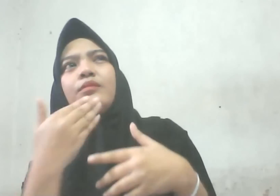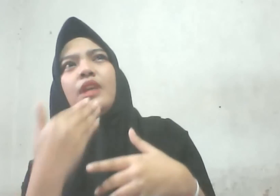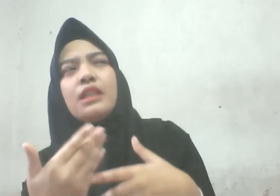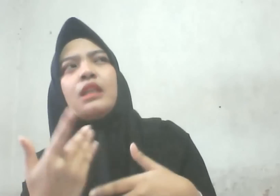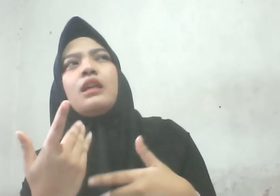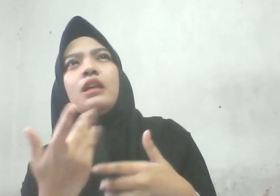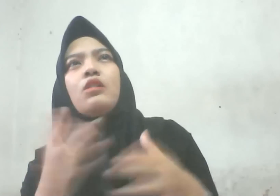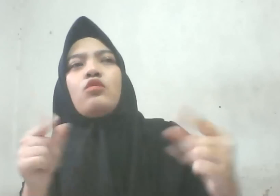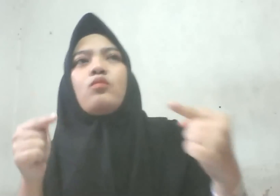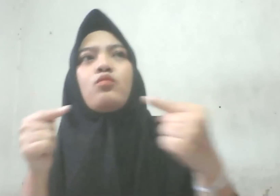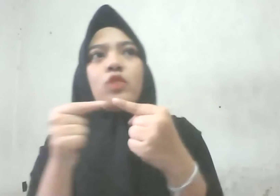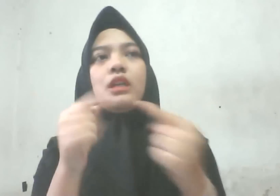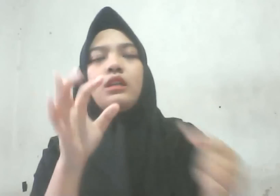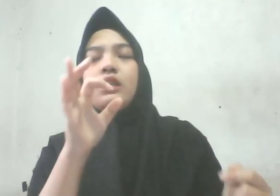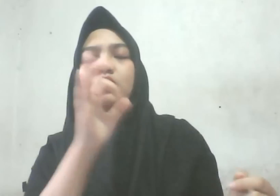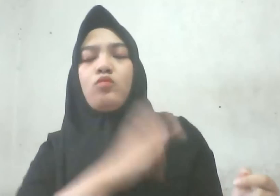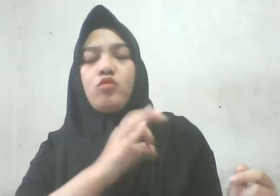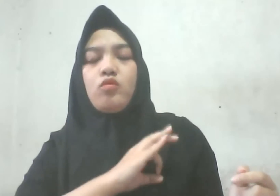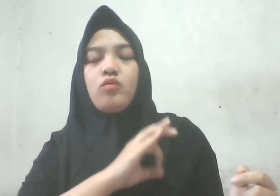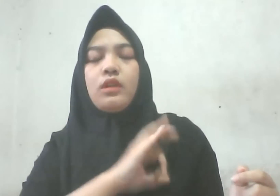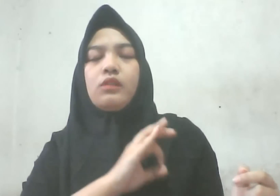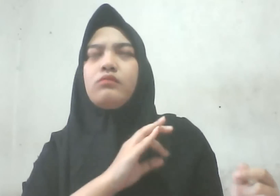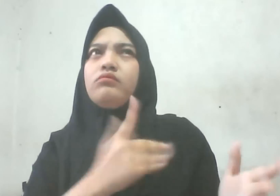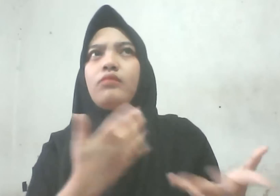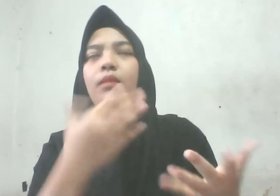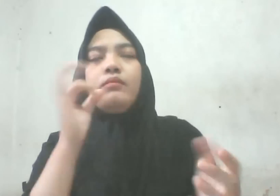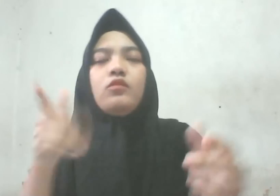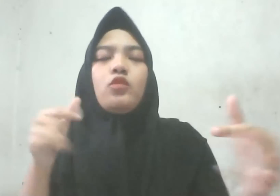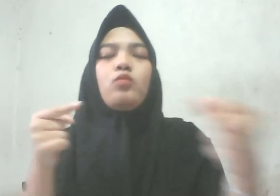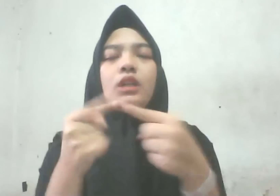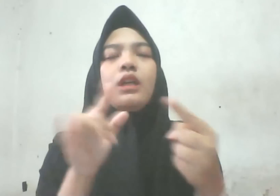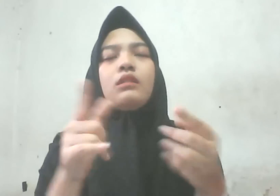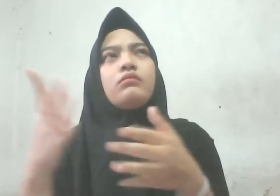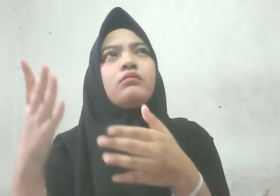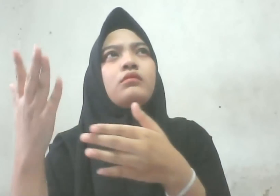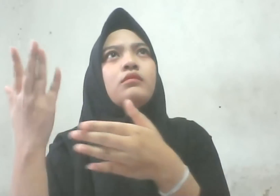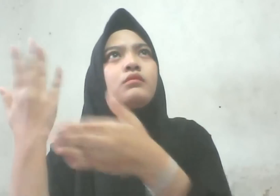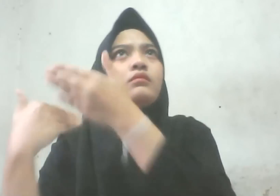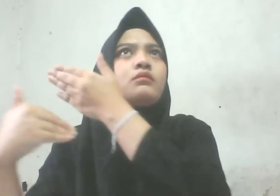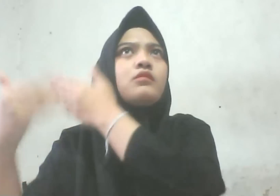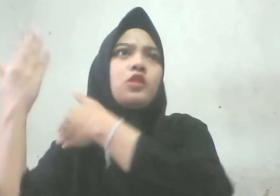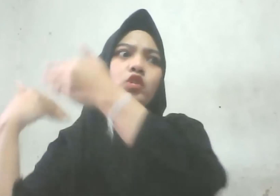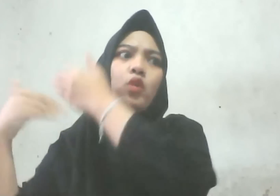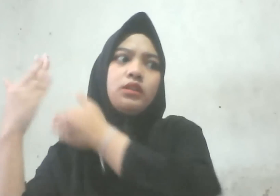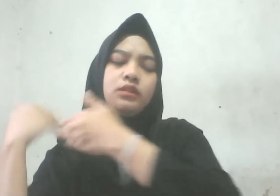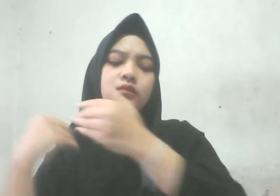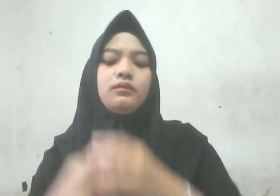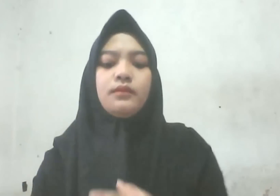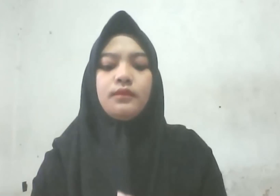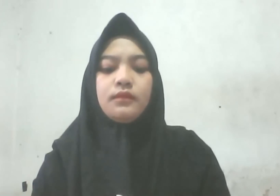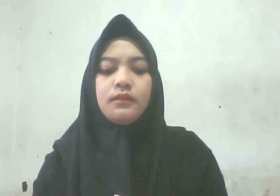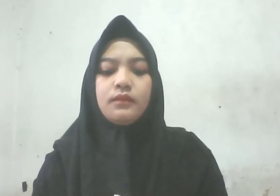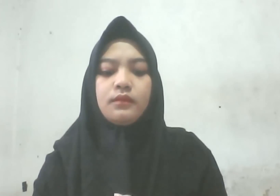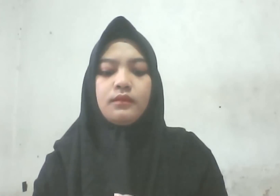used within cultural stories, in scripture, in religious text, in